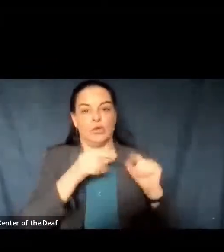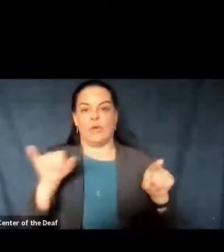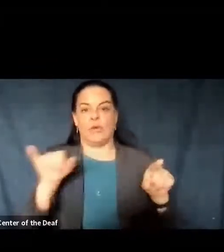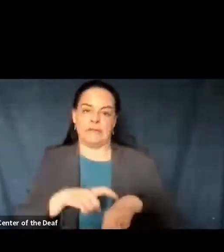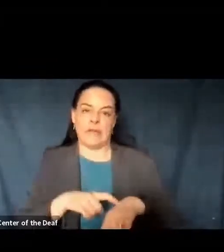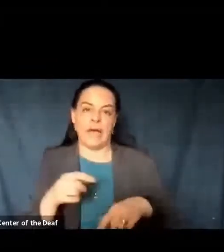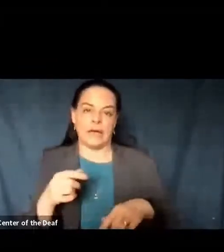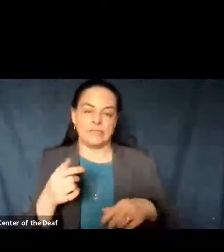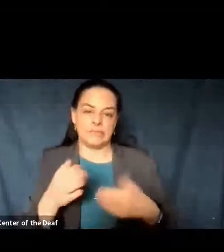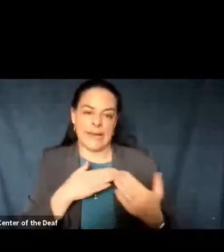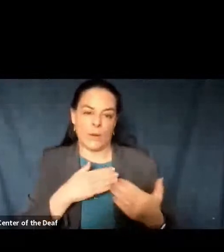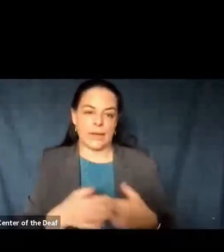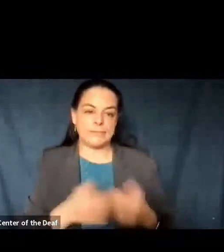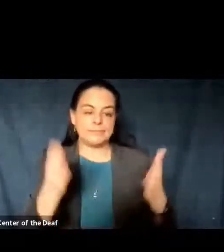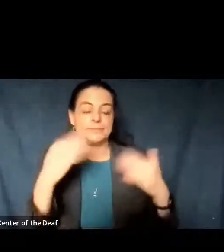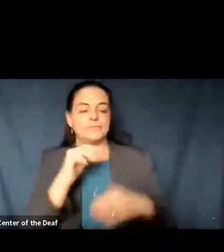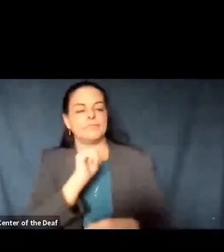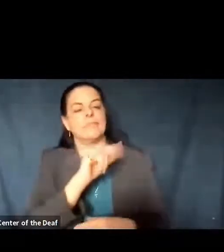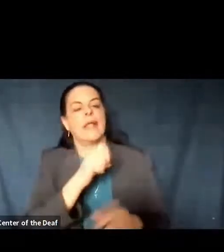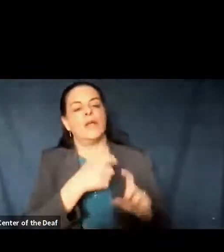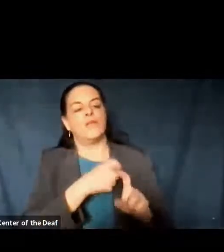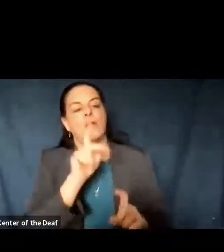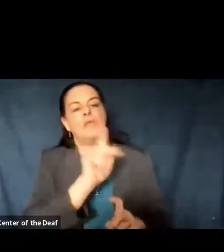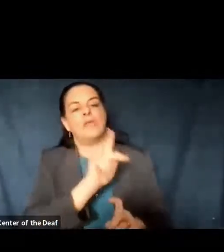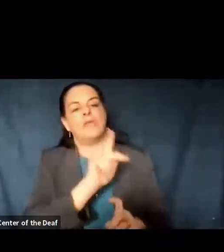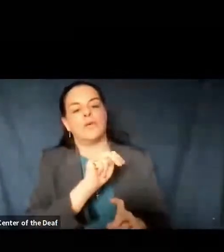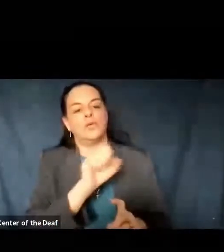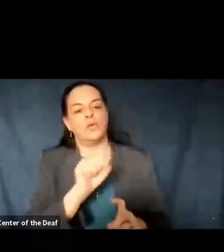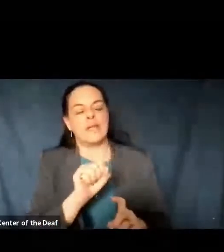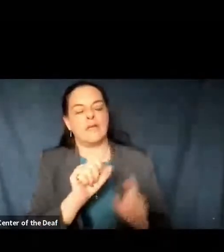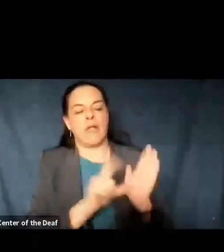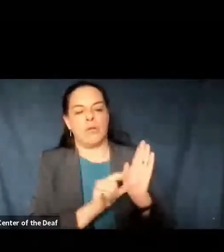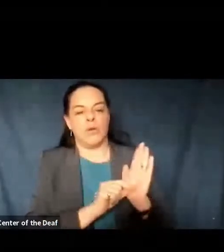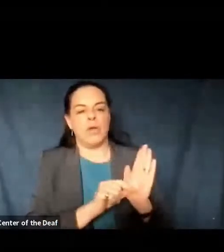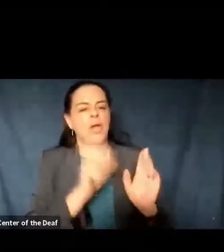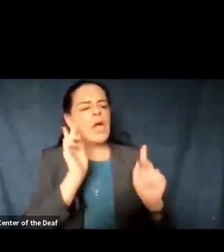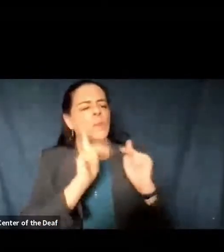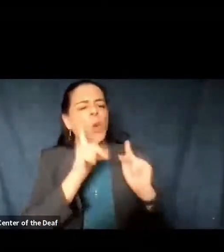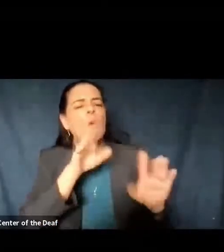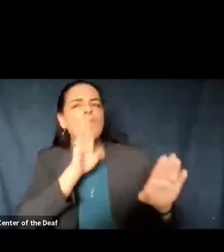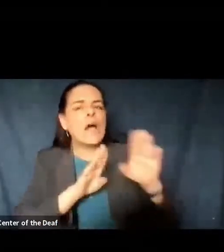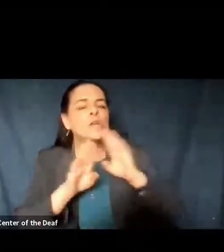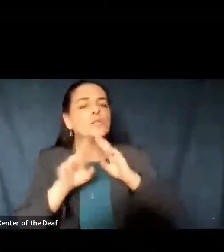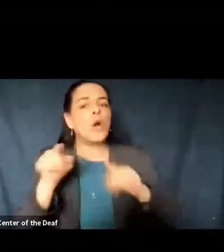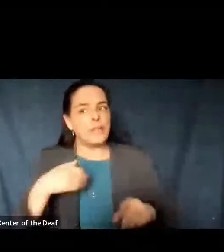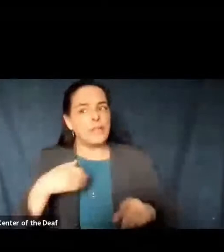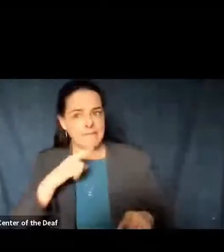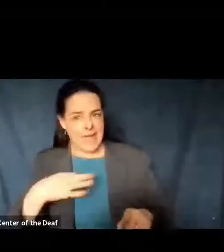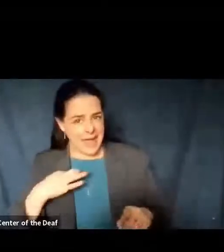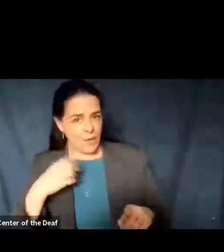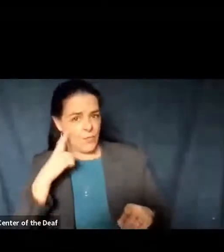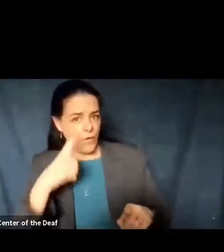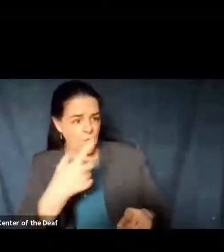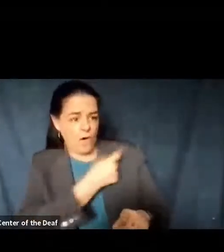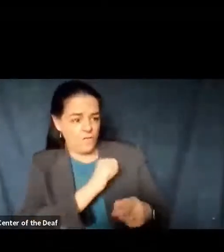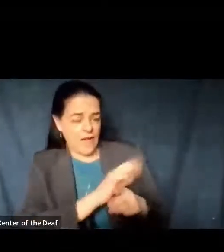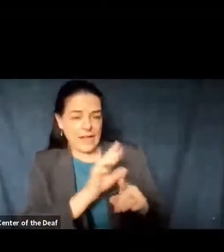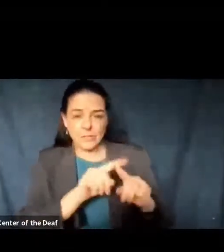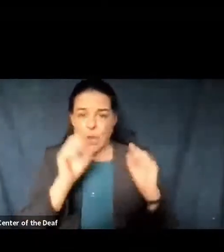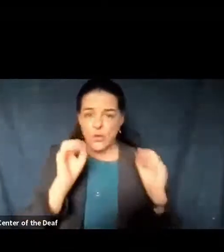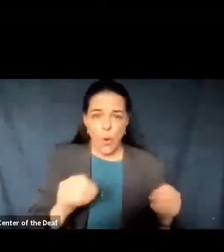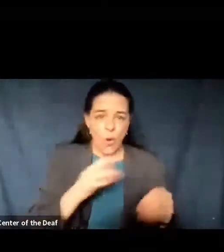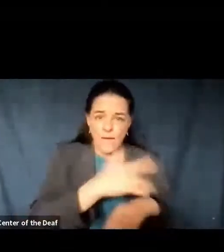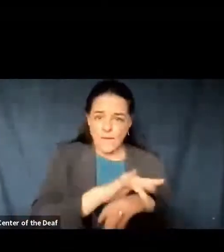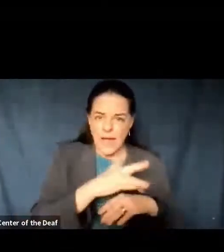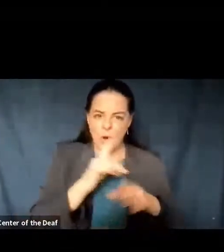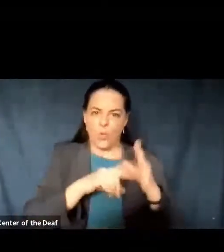the Sentinel, for people who are frustrated because they are eligible to be vaccinated, but doses aren't available, what would you say about the